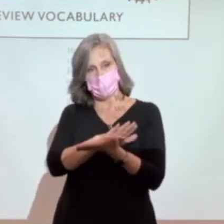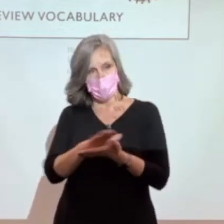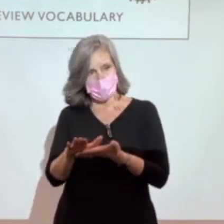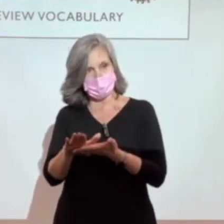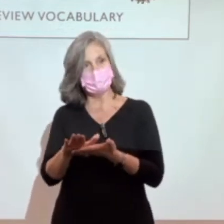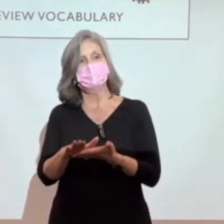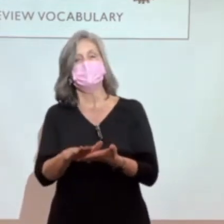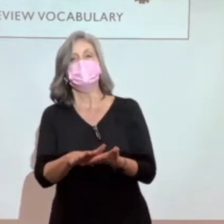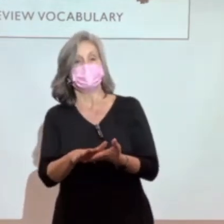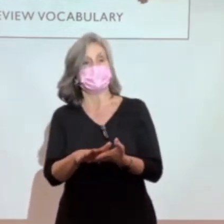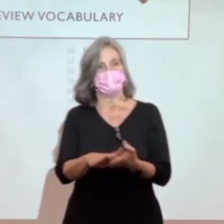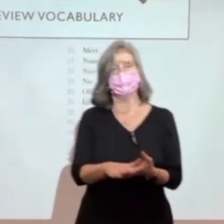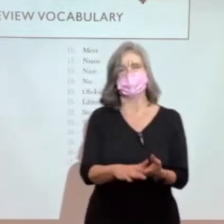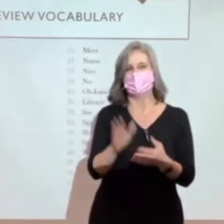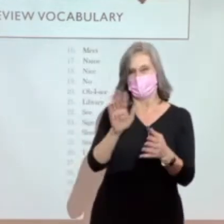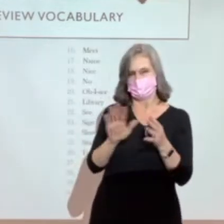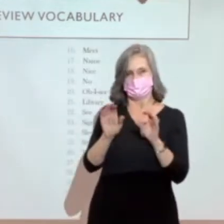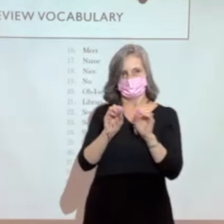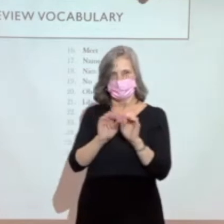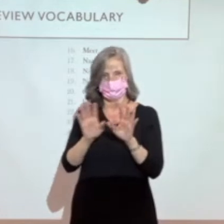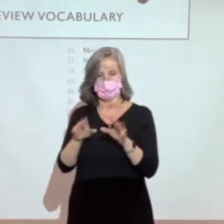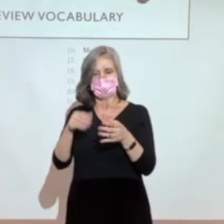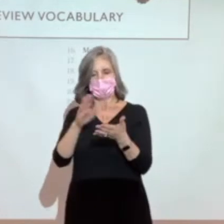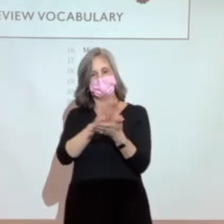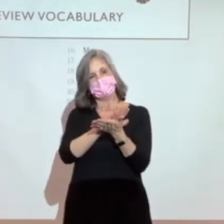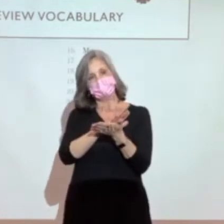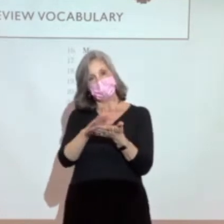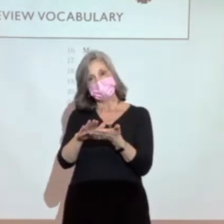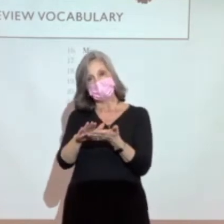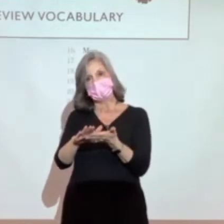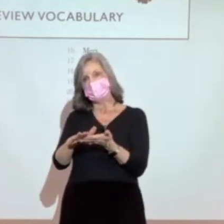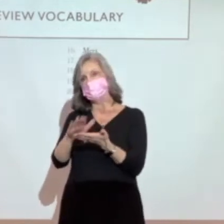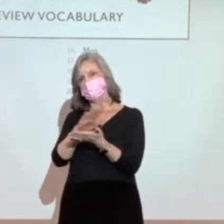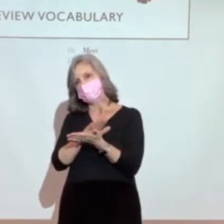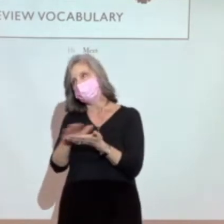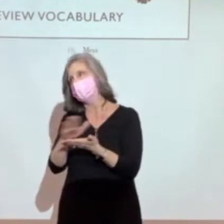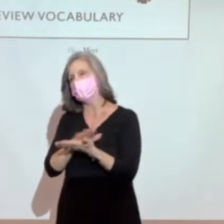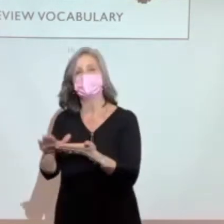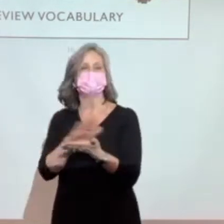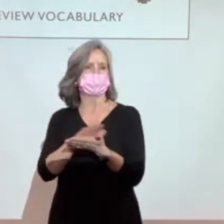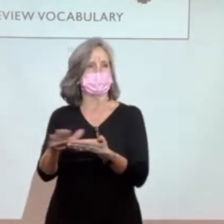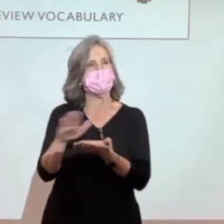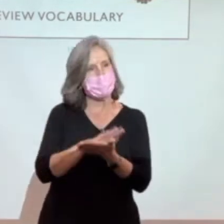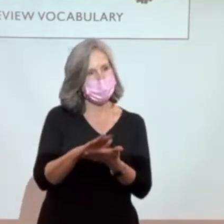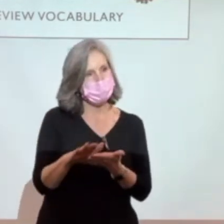it once. Some signs, it's not as different. Like if I do it once, it's nice. And if I do it more than once, it's clean.